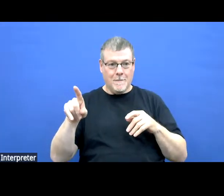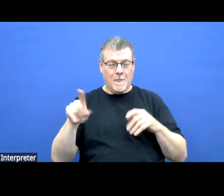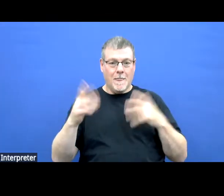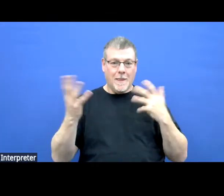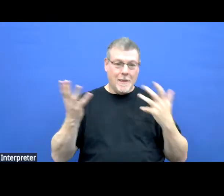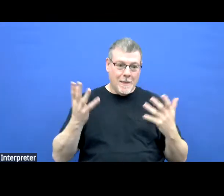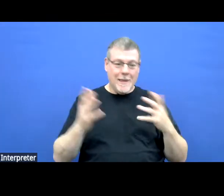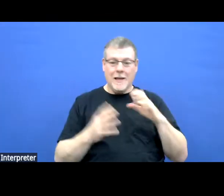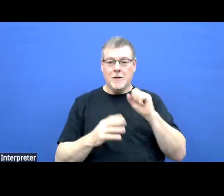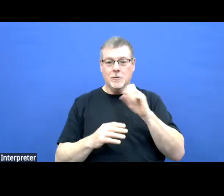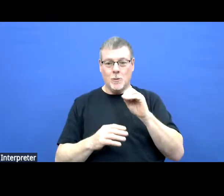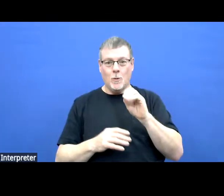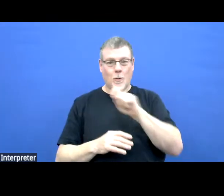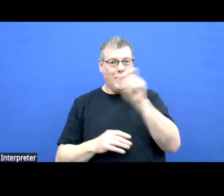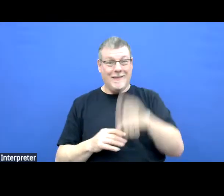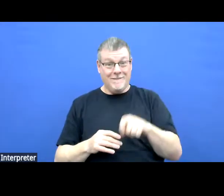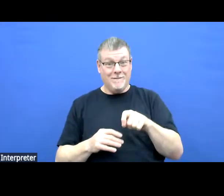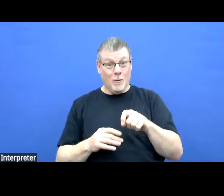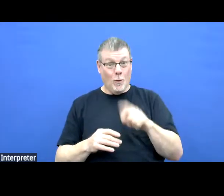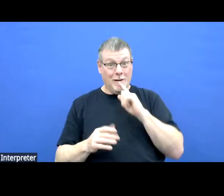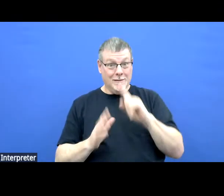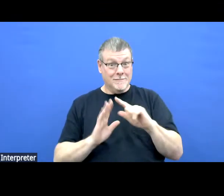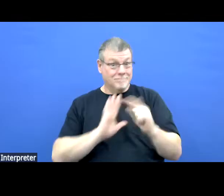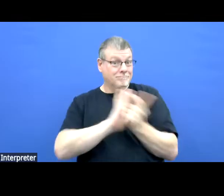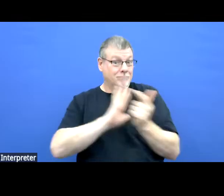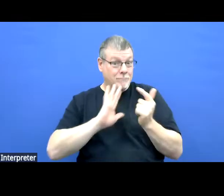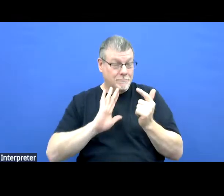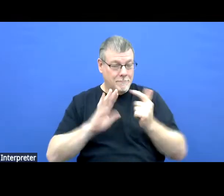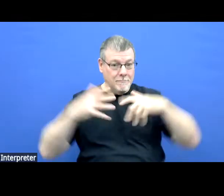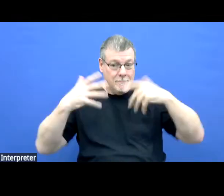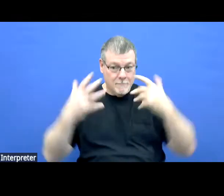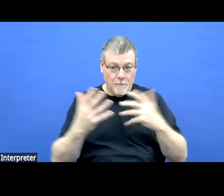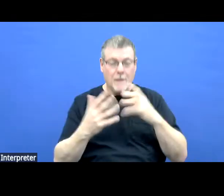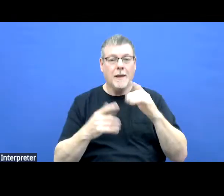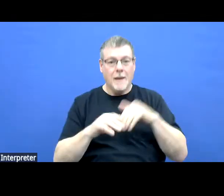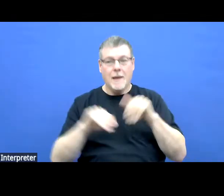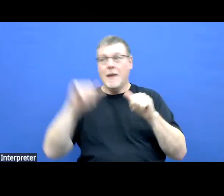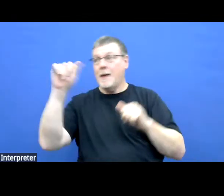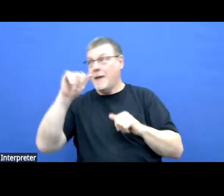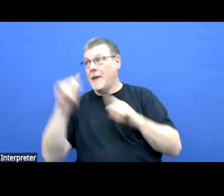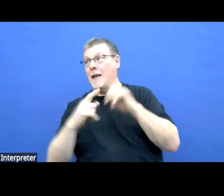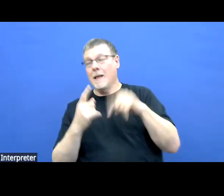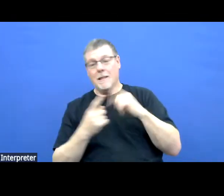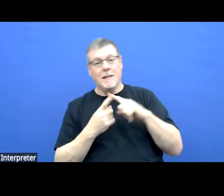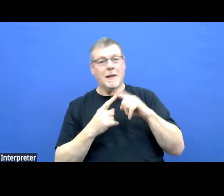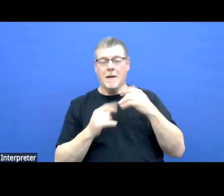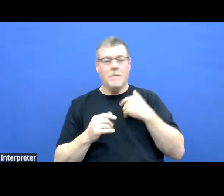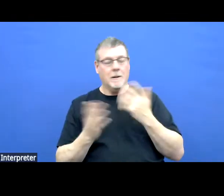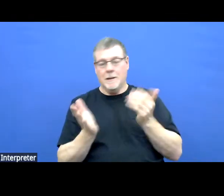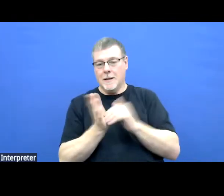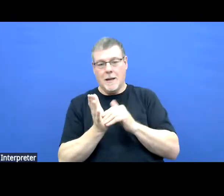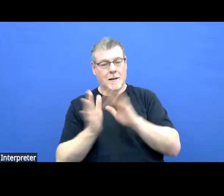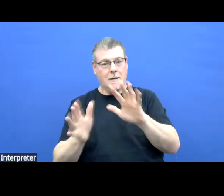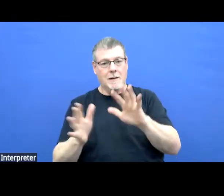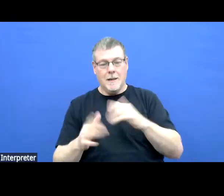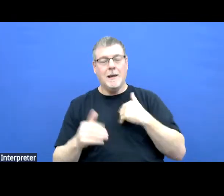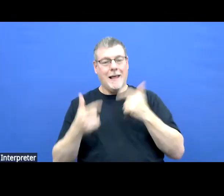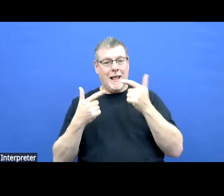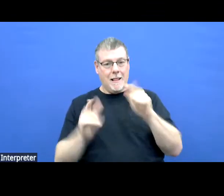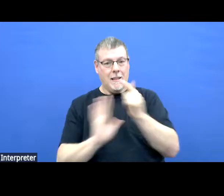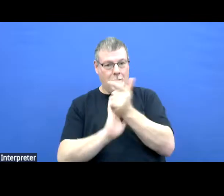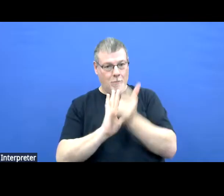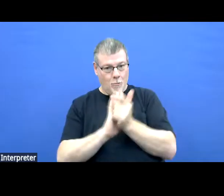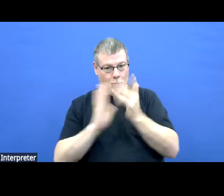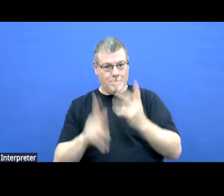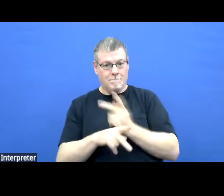A, therefore it seems to me it's prohibited. Therefore, in A, since it says unless it's prohibited in B, but again, I'm going to let the attorneys figure that